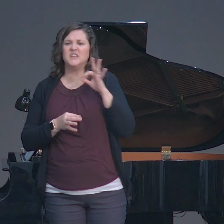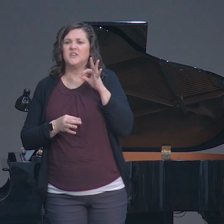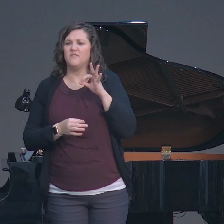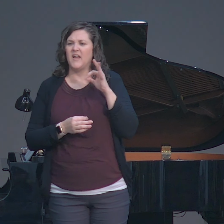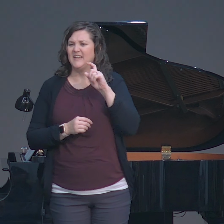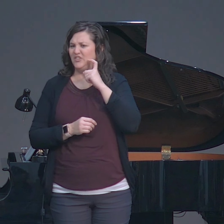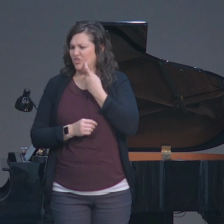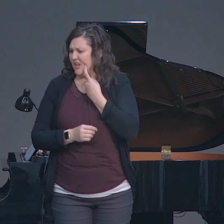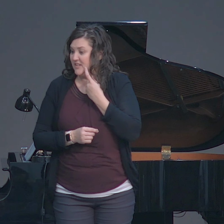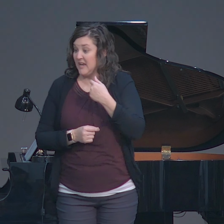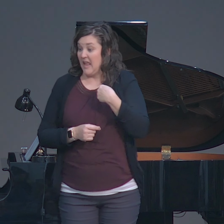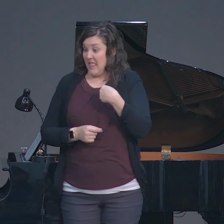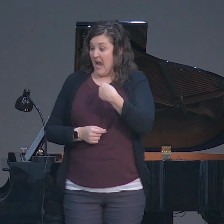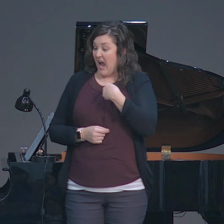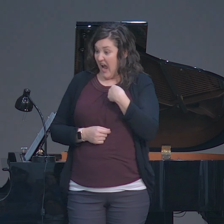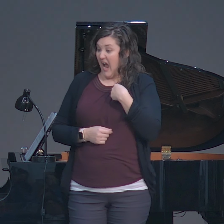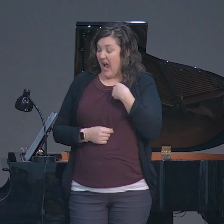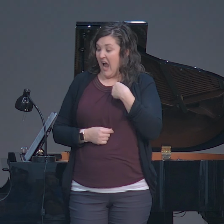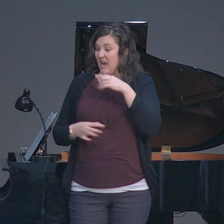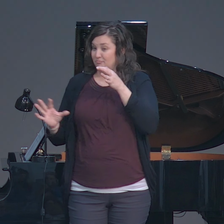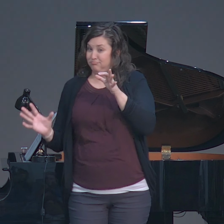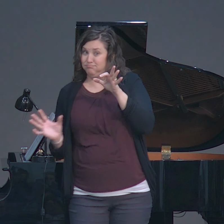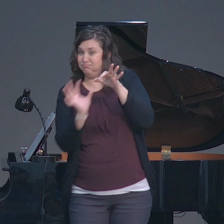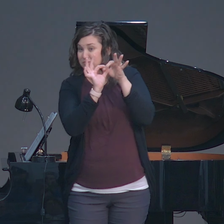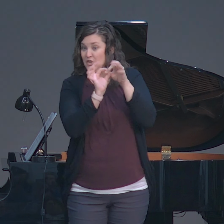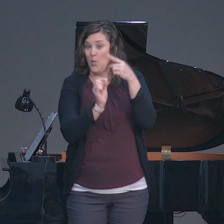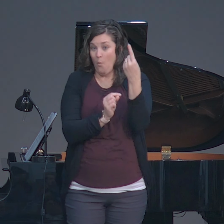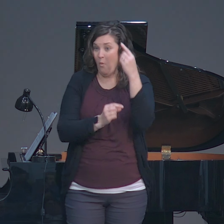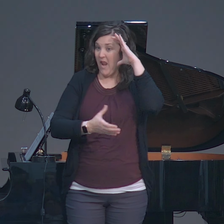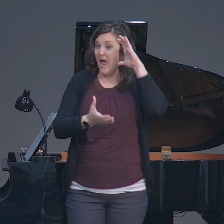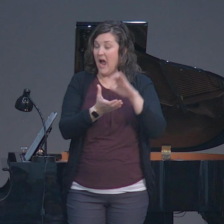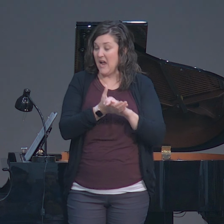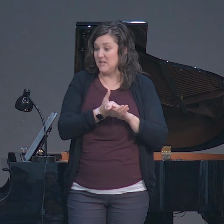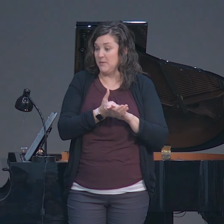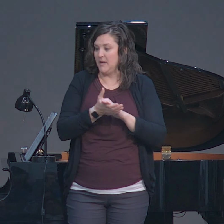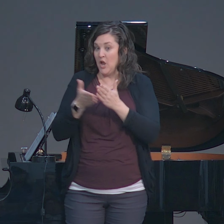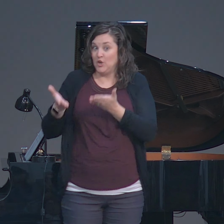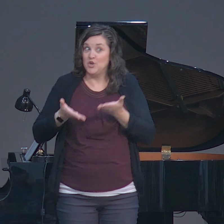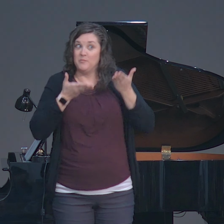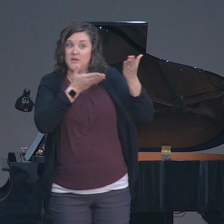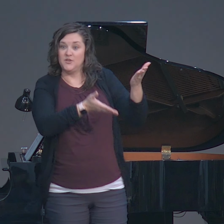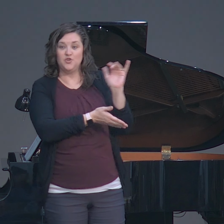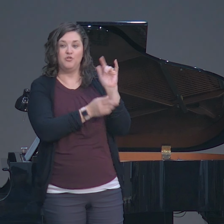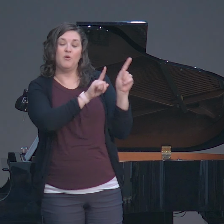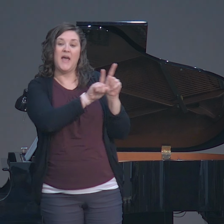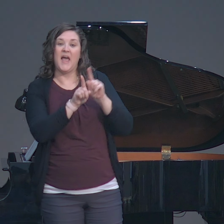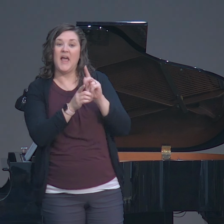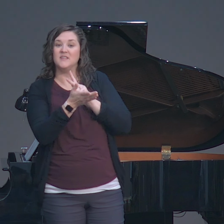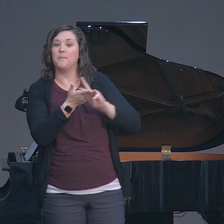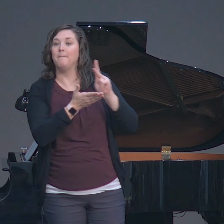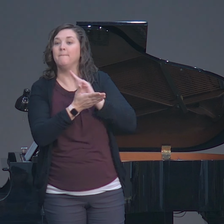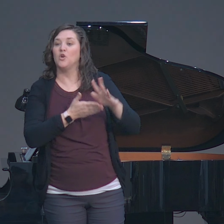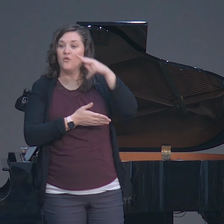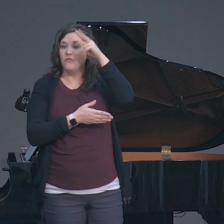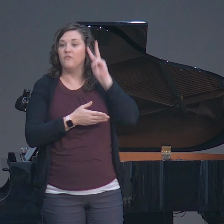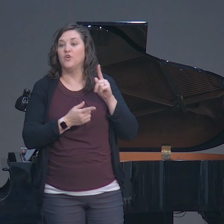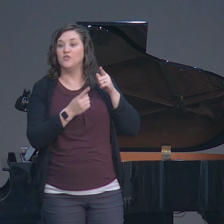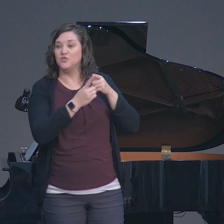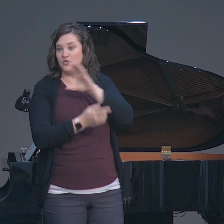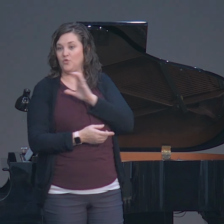betrothed you to one husband, to present you as a pure virgin to Christ."